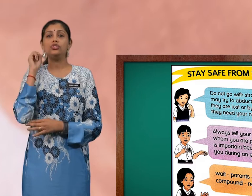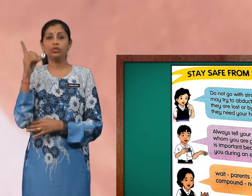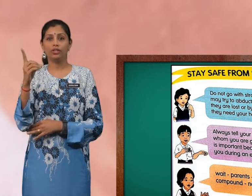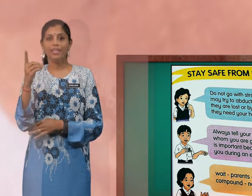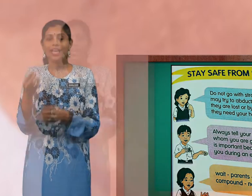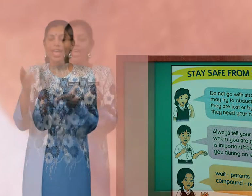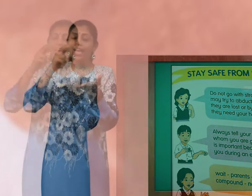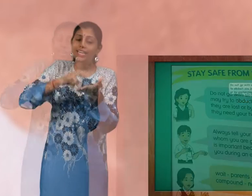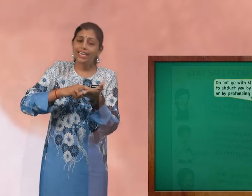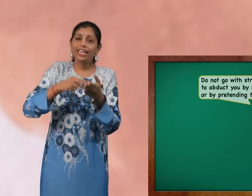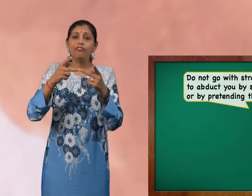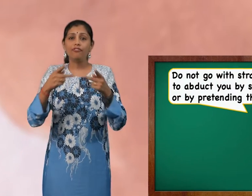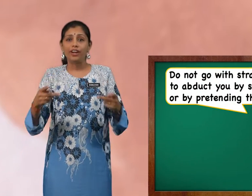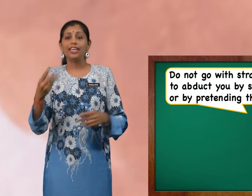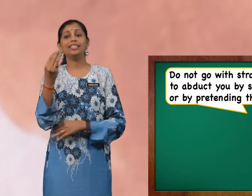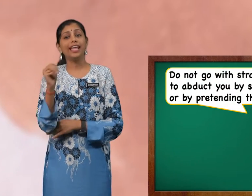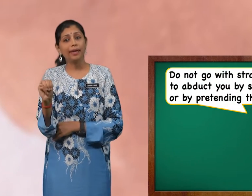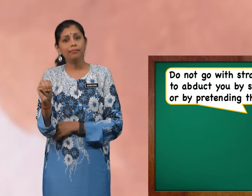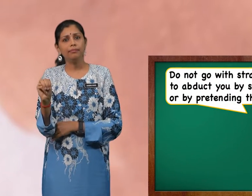should rephrase them.